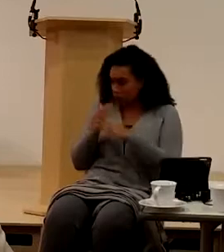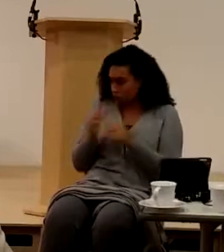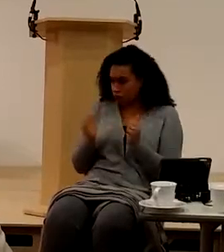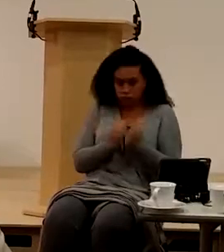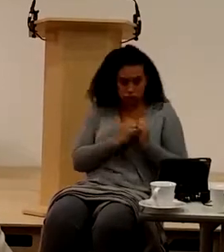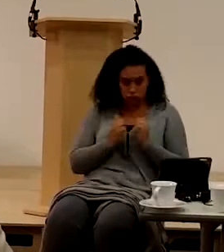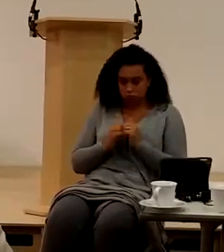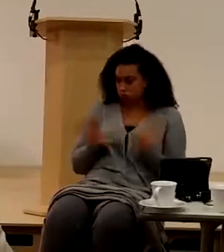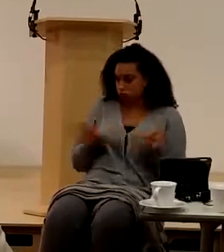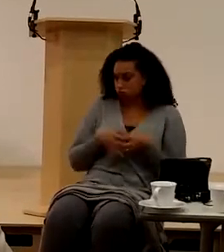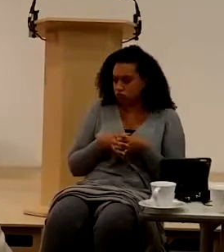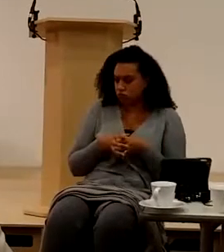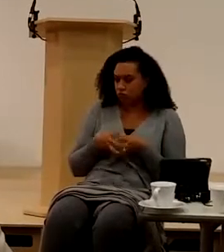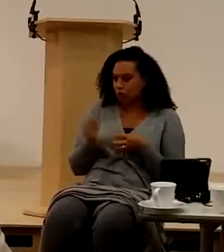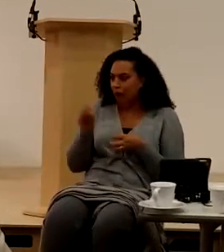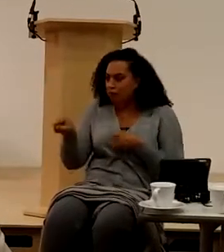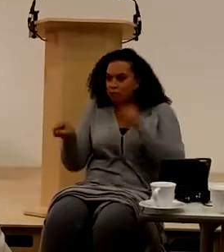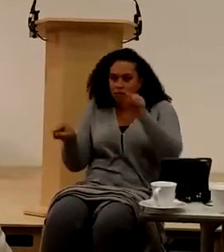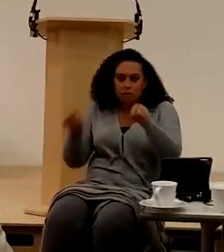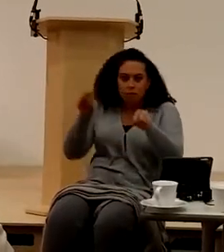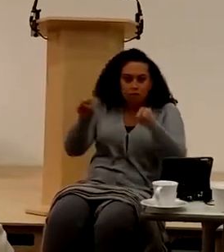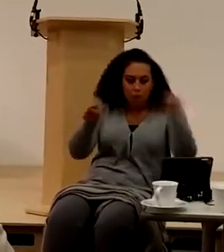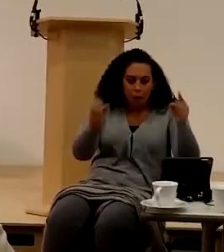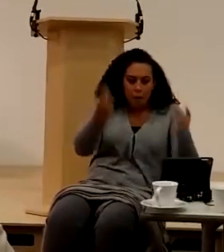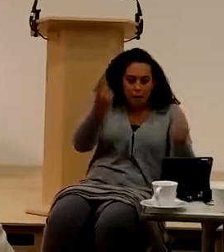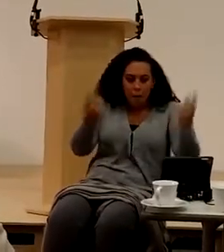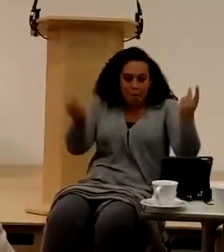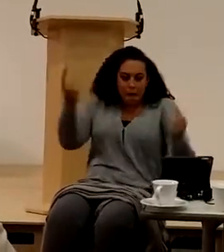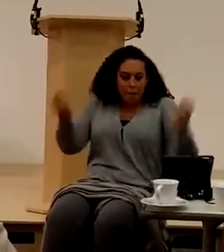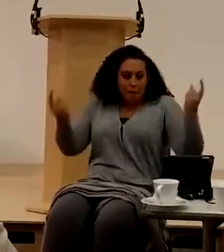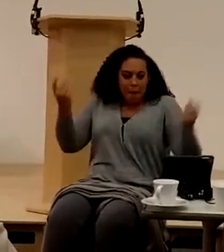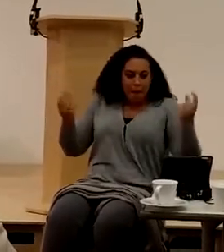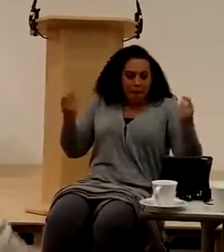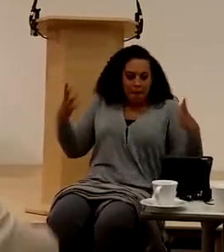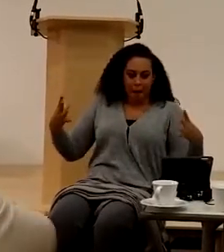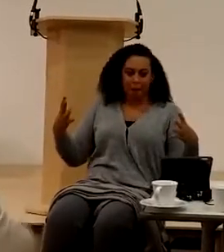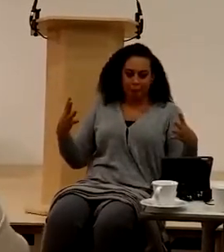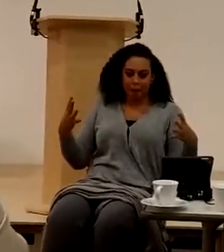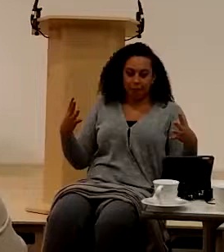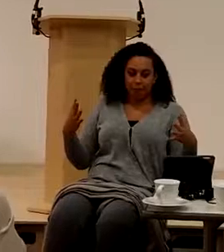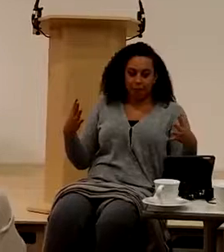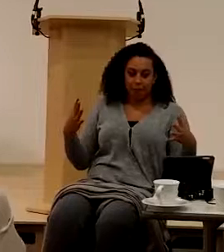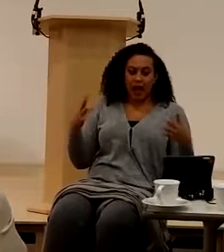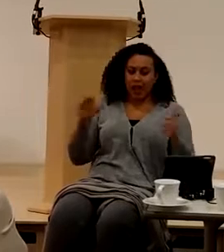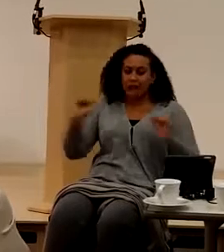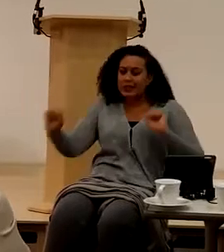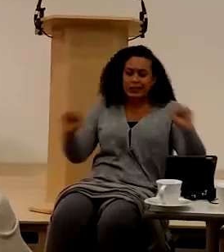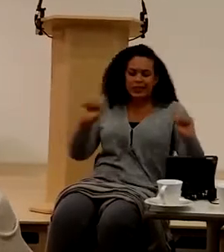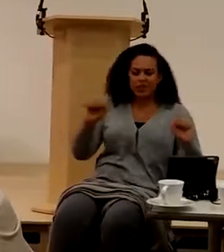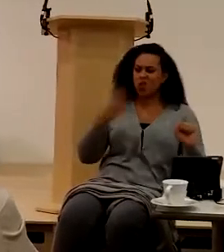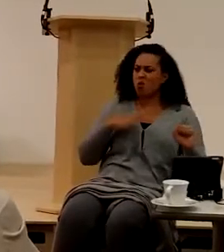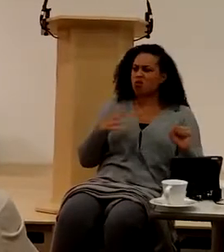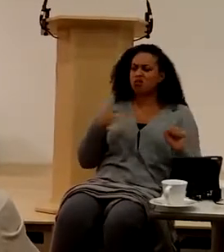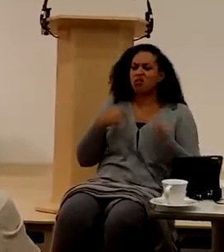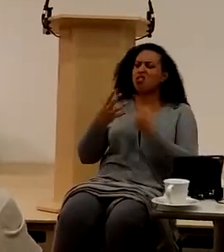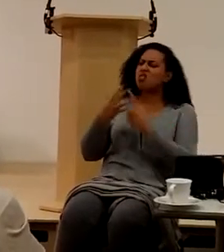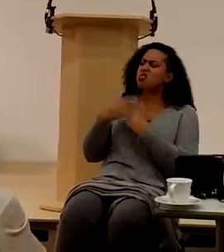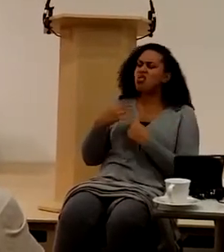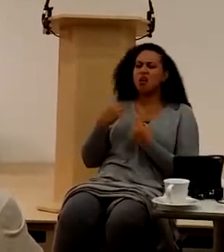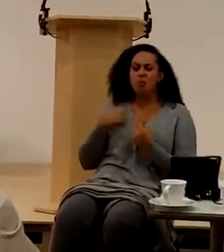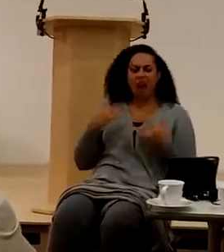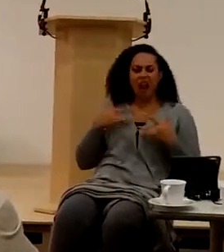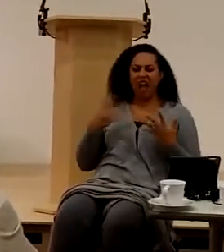was established in 1981 and had 9 members